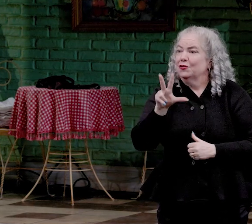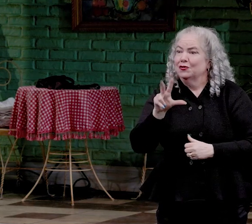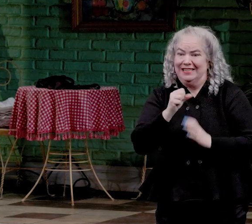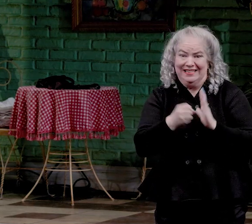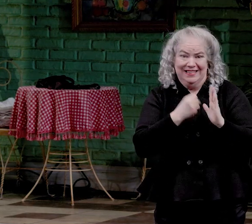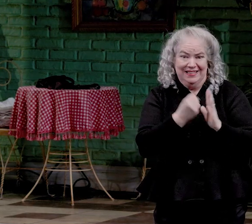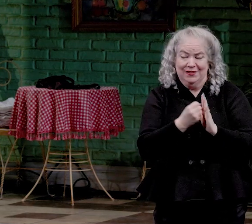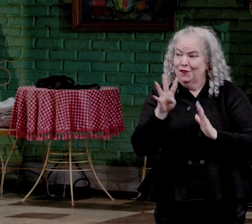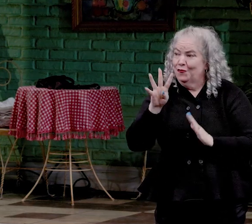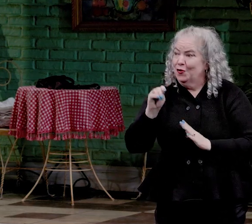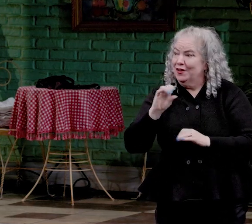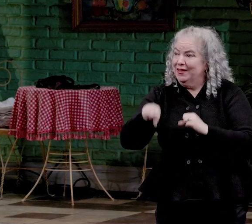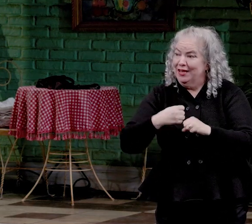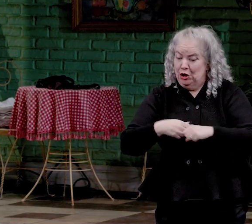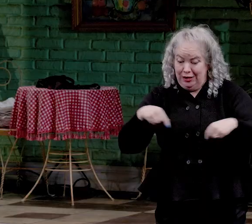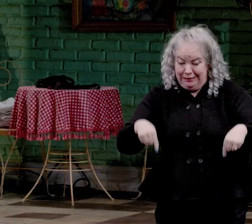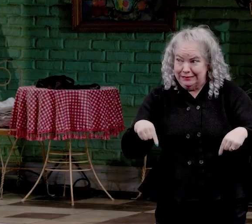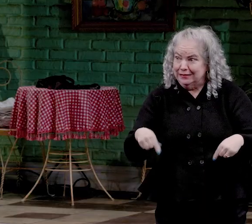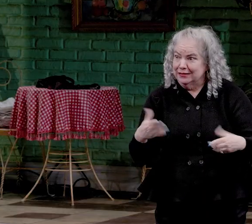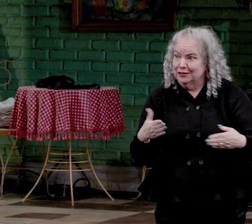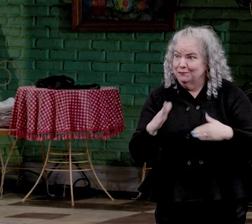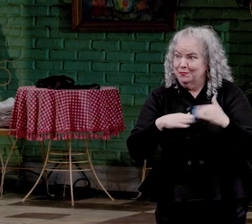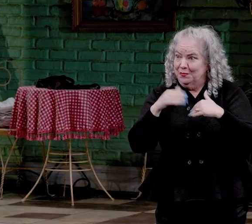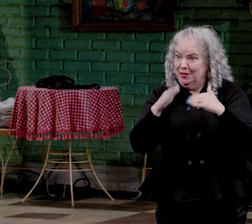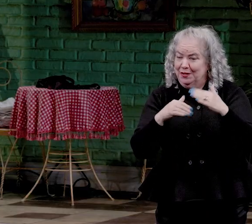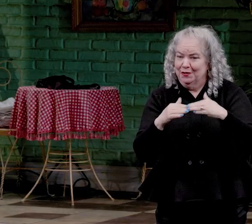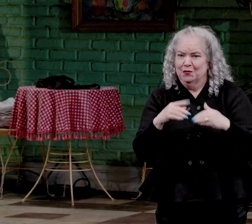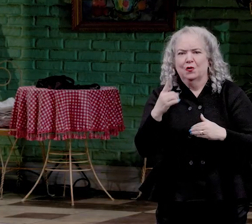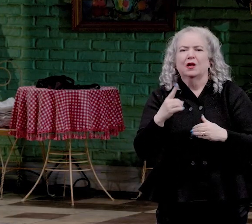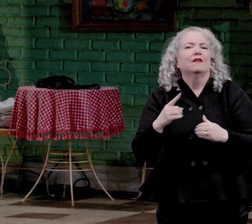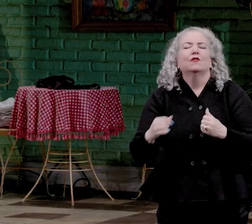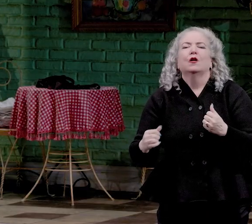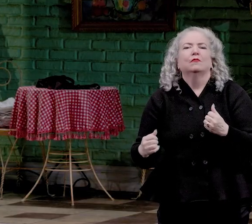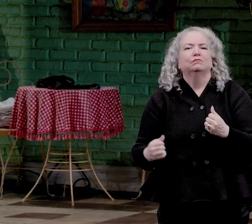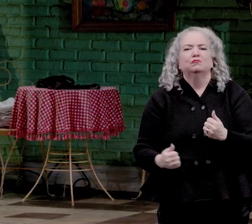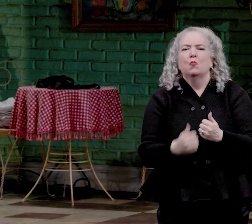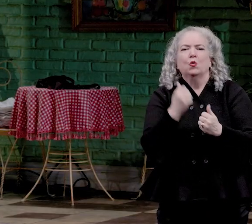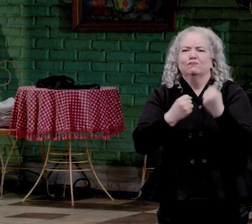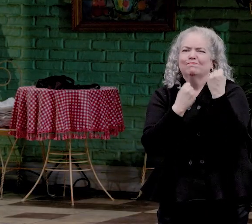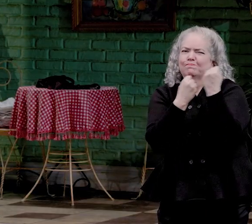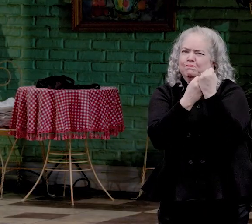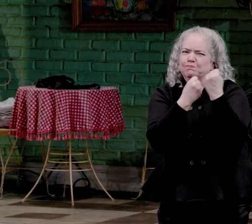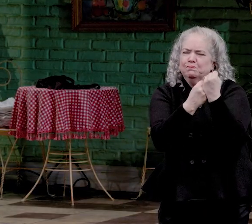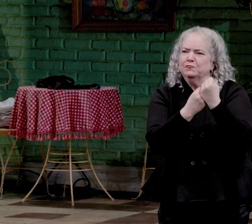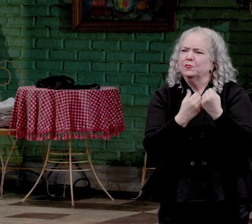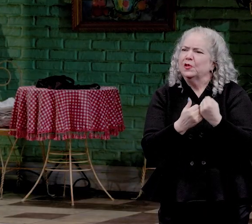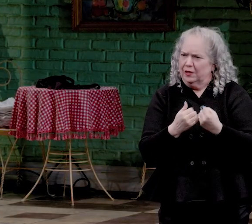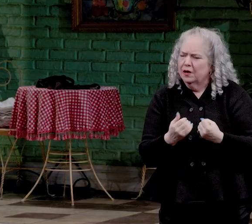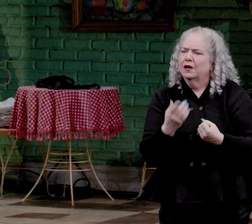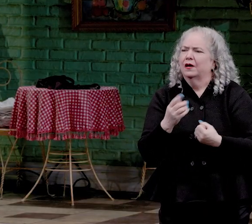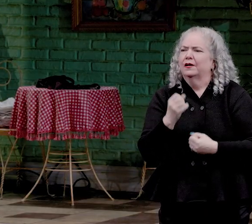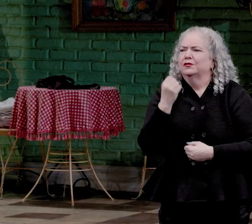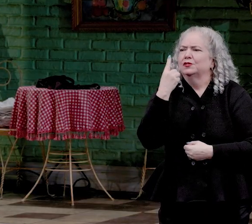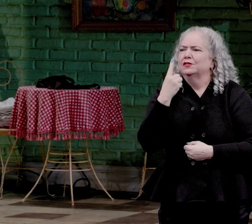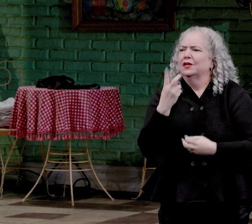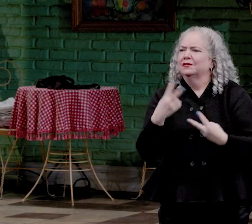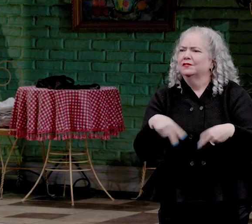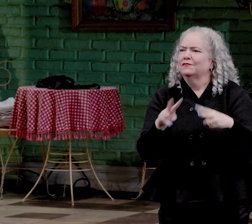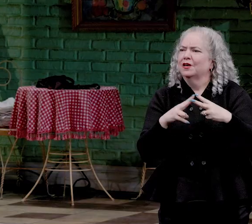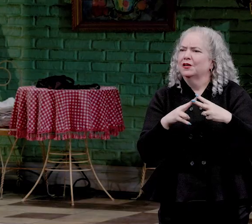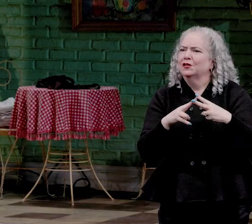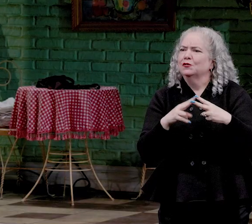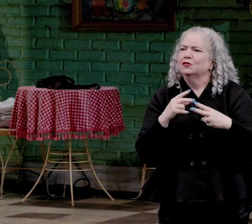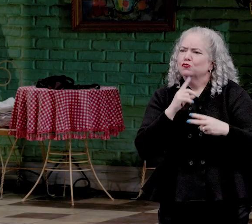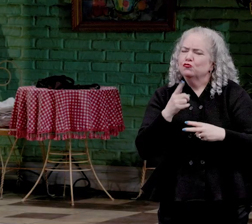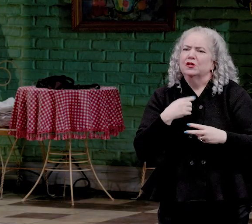40th year in this building. One of our staunchest advocates who truly understands the value of arts and culture as vital to